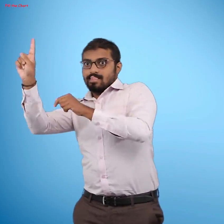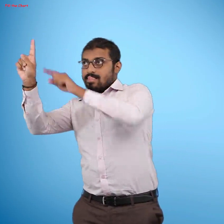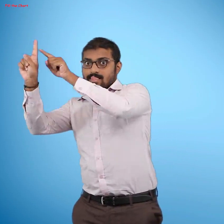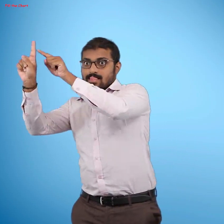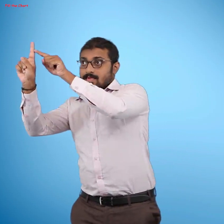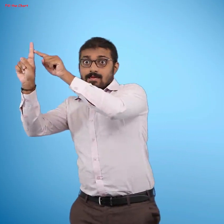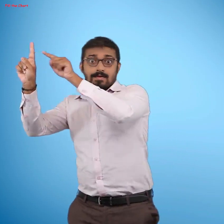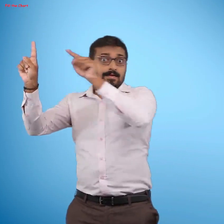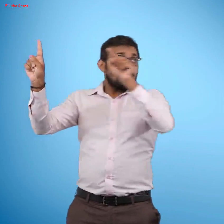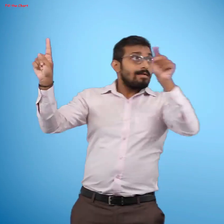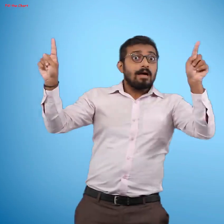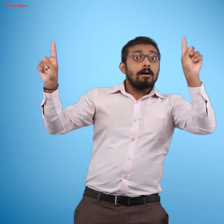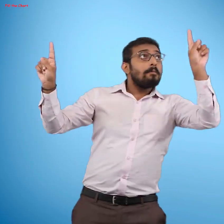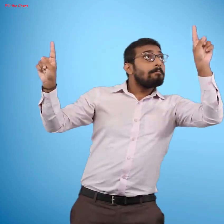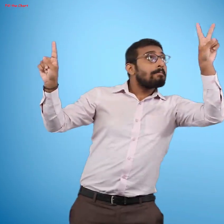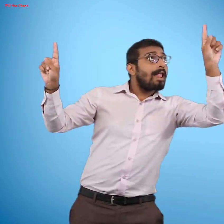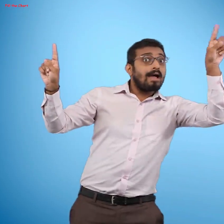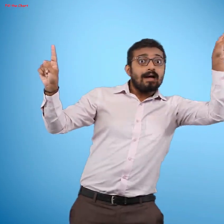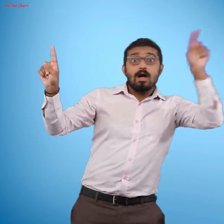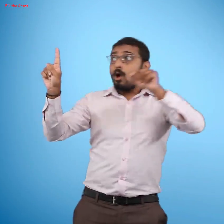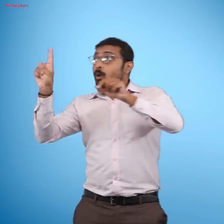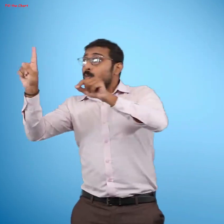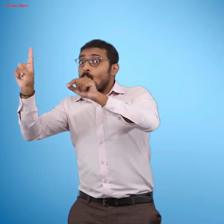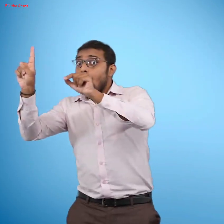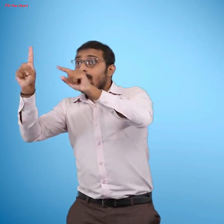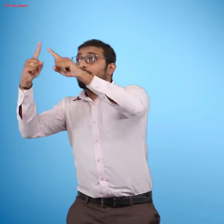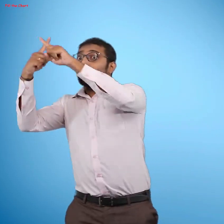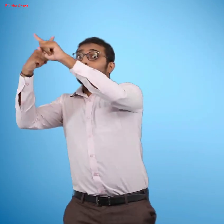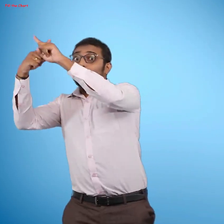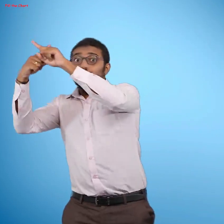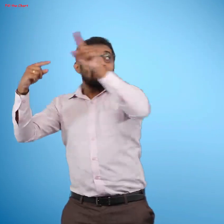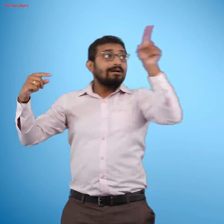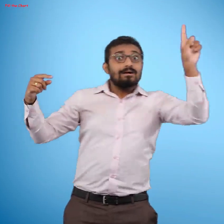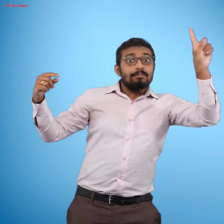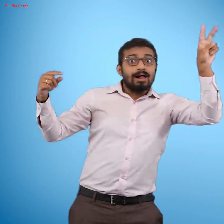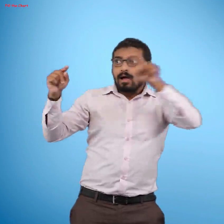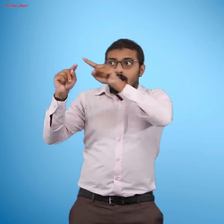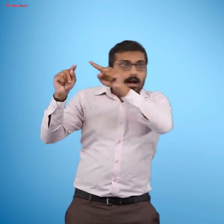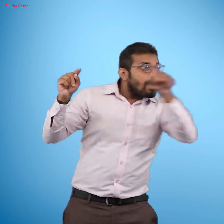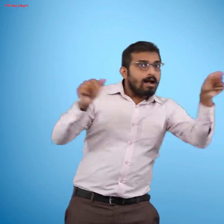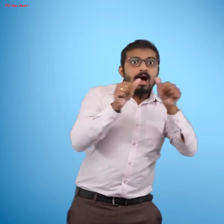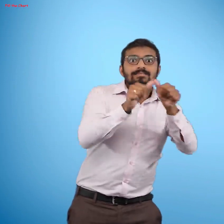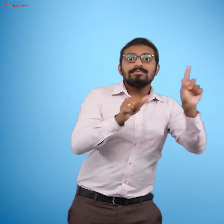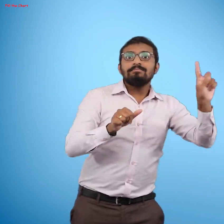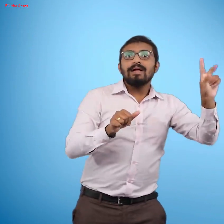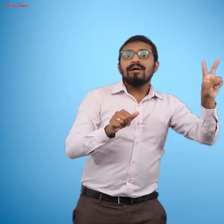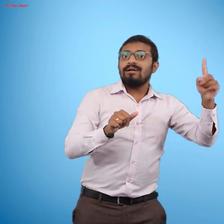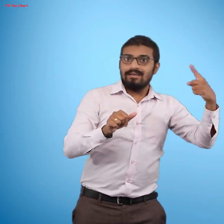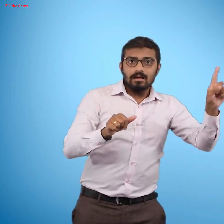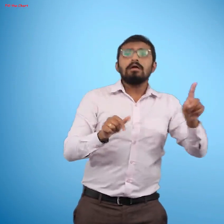12 is equal to 4 multiplied by 3. So 12 is a multiple of both 4 and